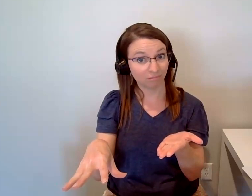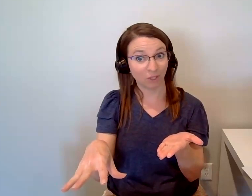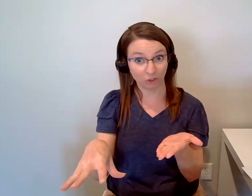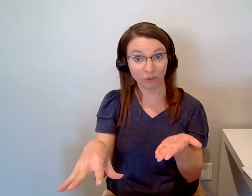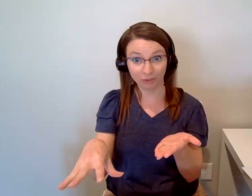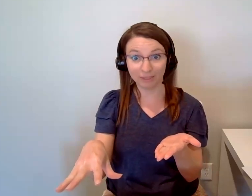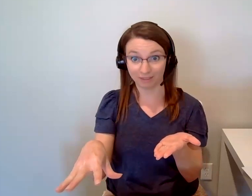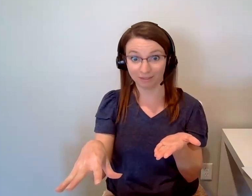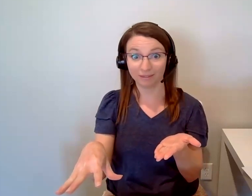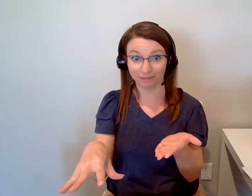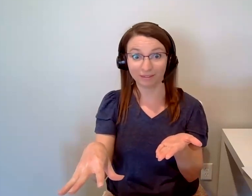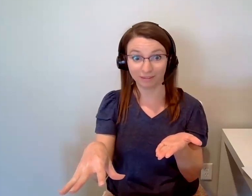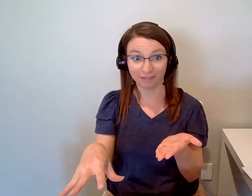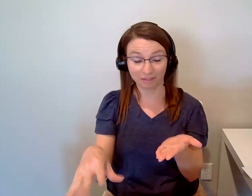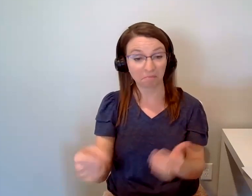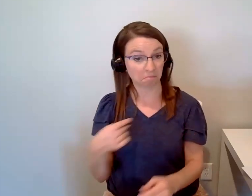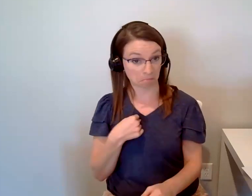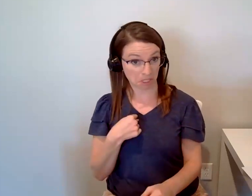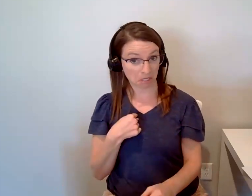are students.